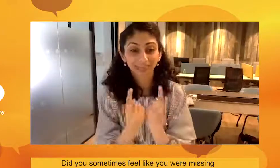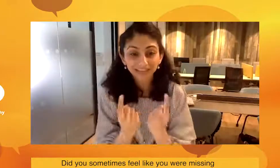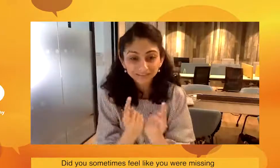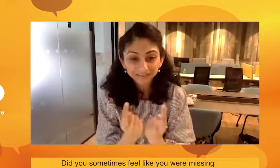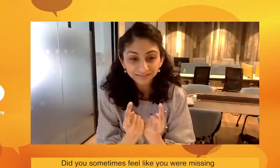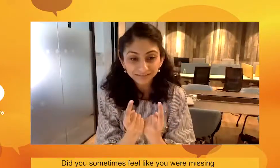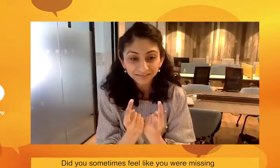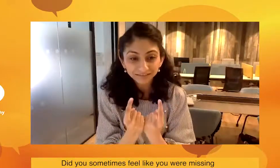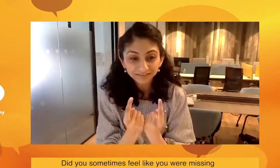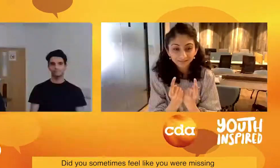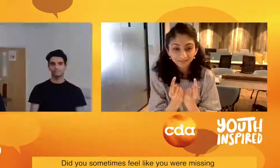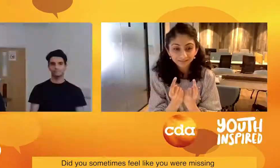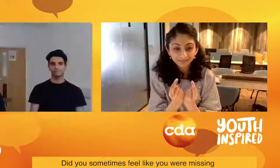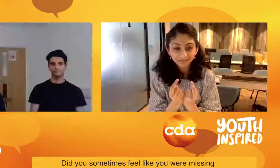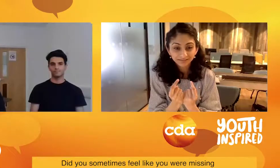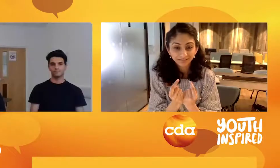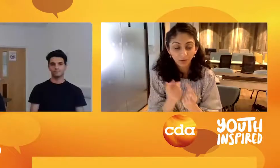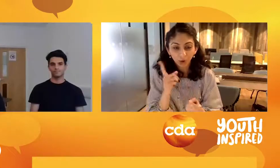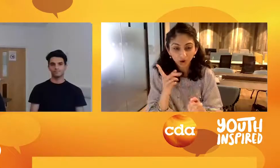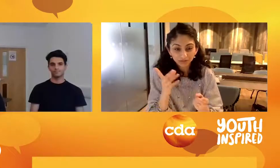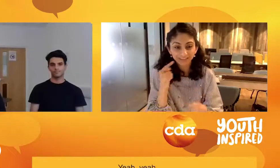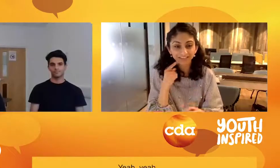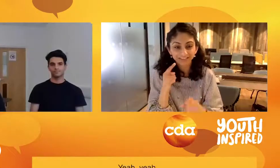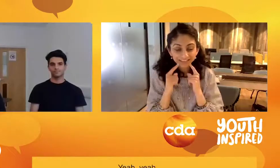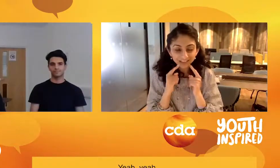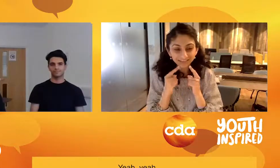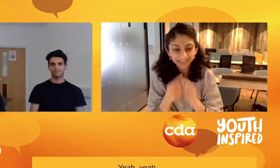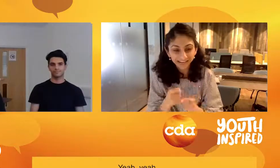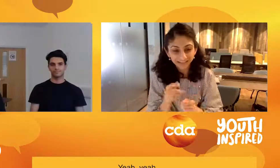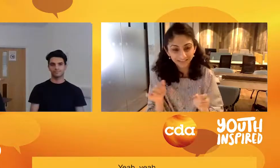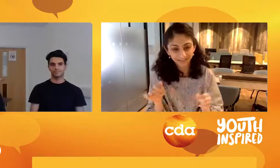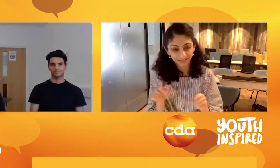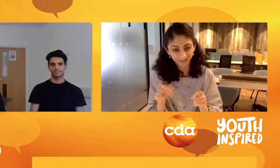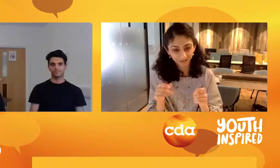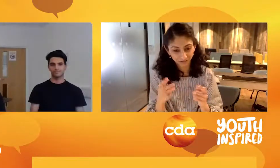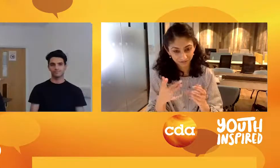feel like you were missing things, missing information? Yeah.